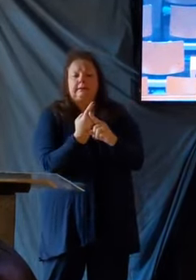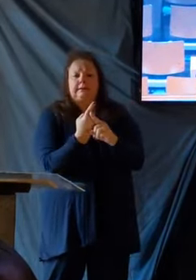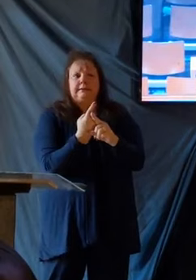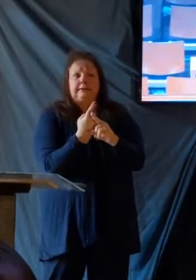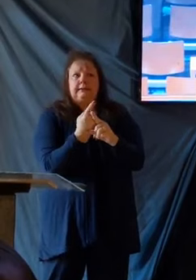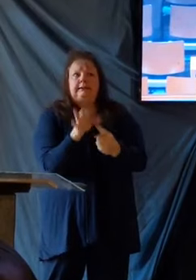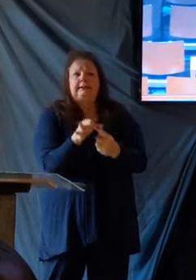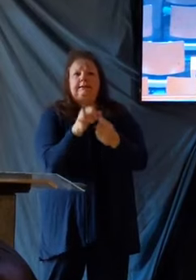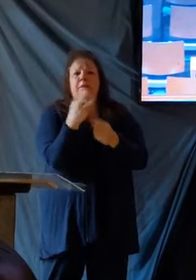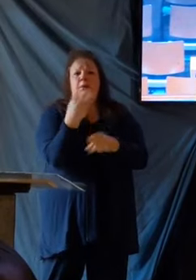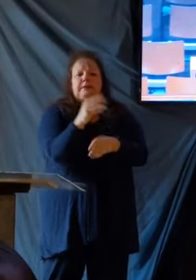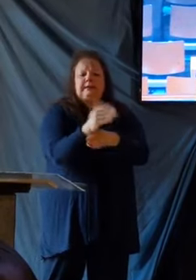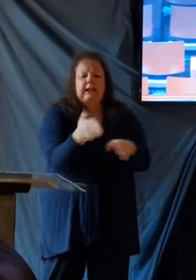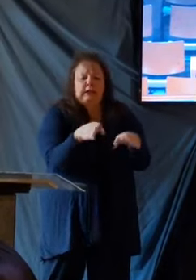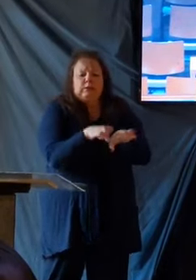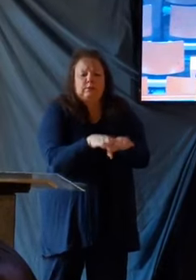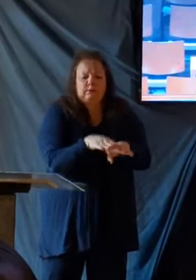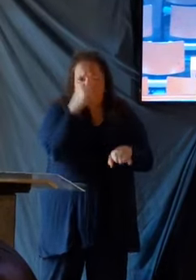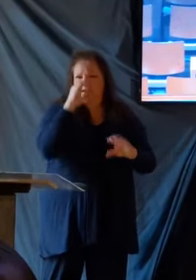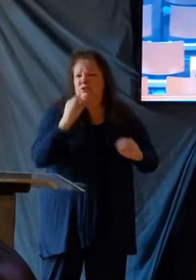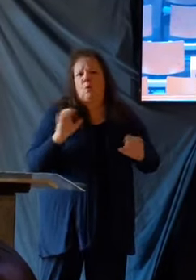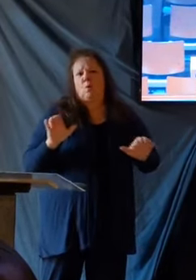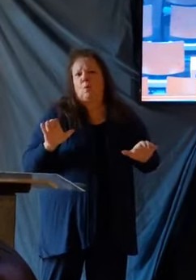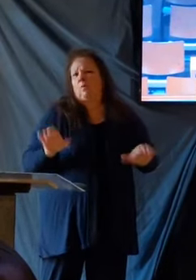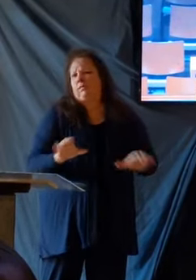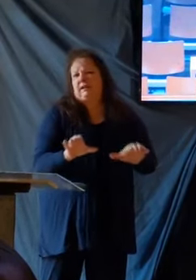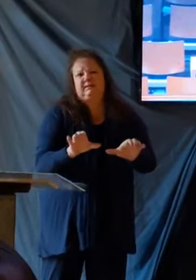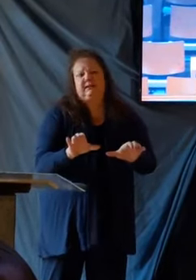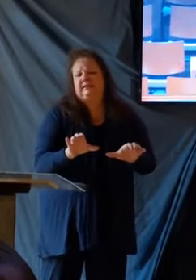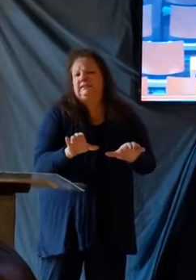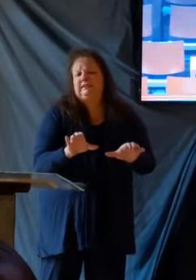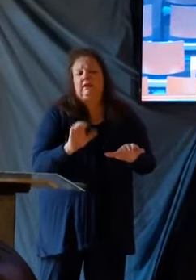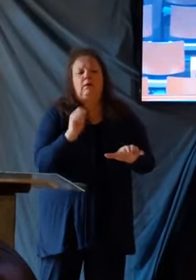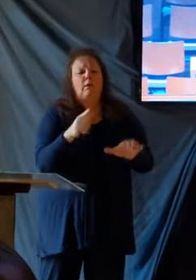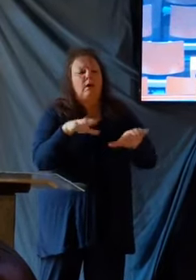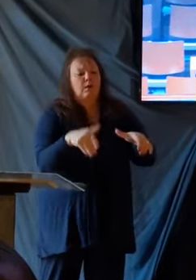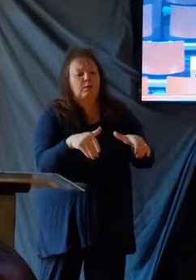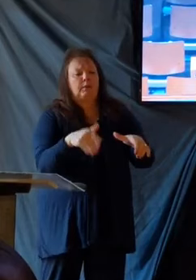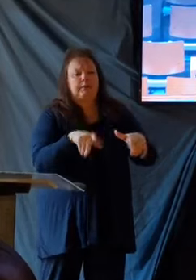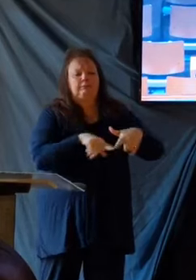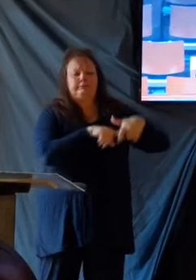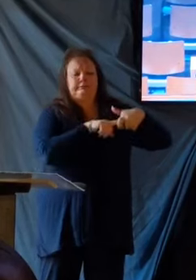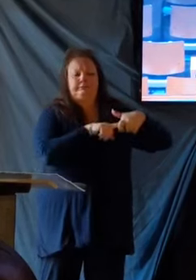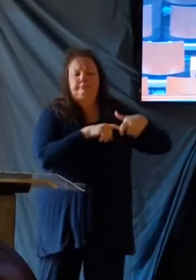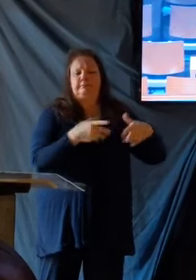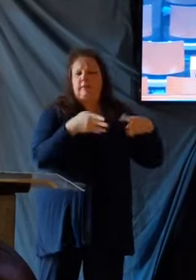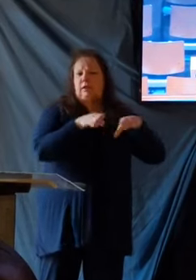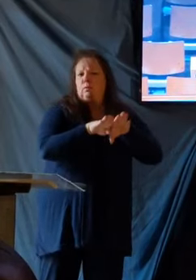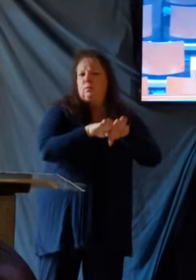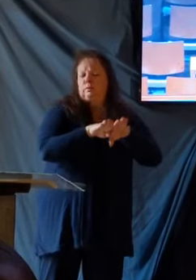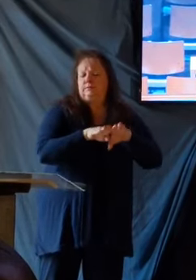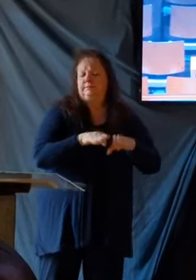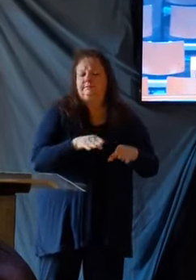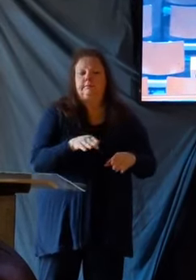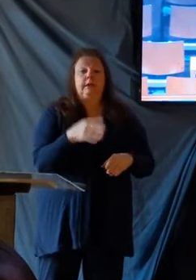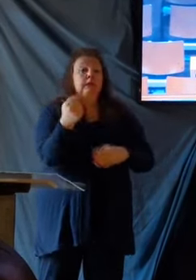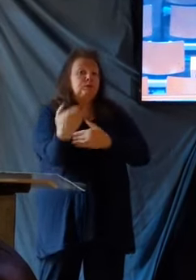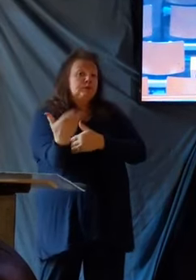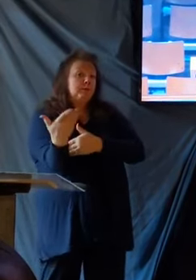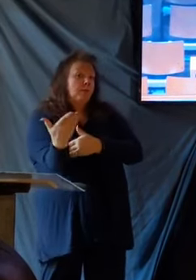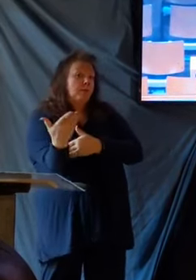not open Wednesday night because there are no activities going on. All group activities, of course, are closed.